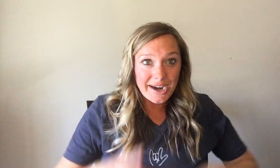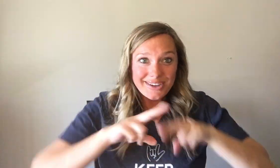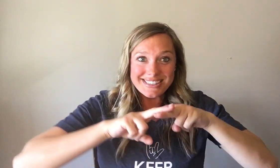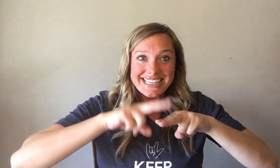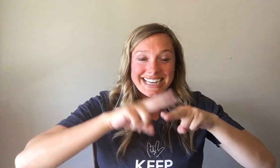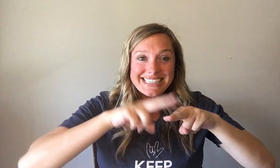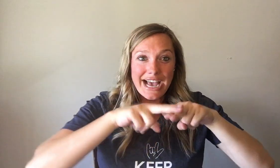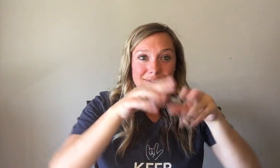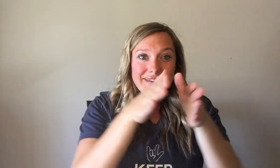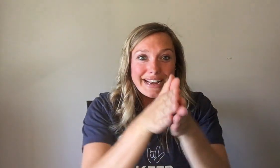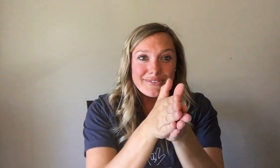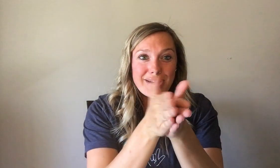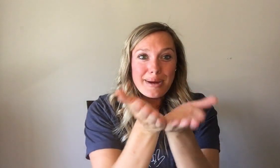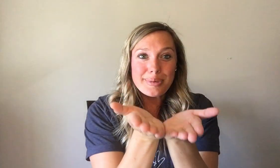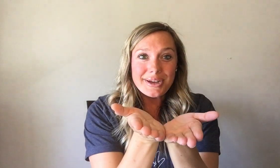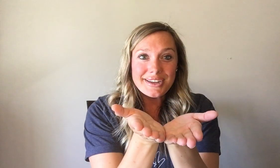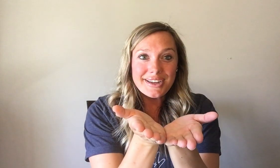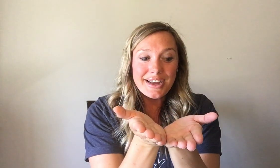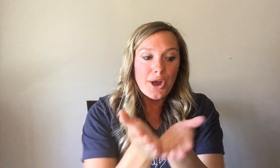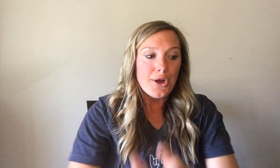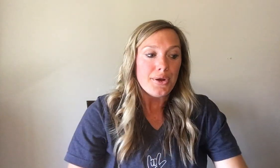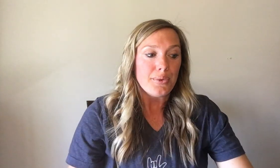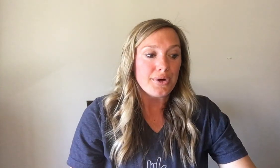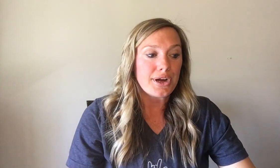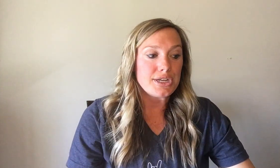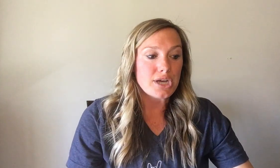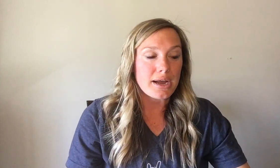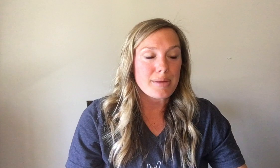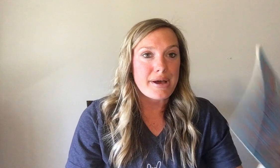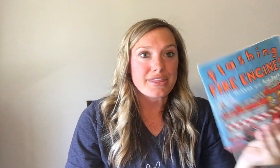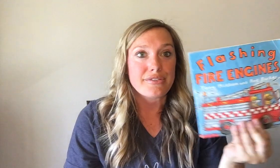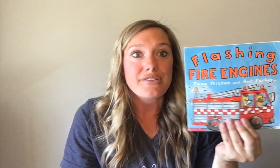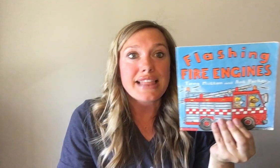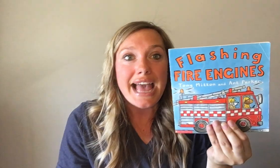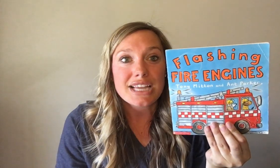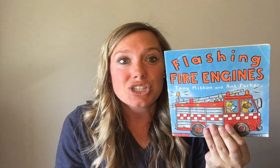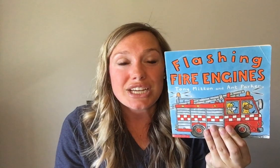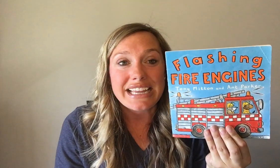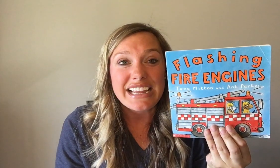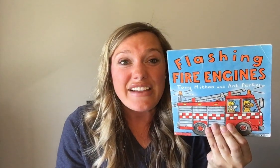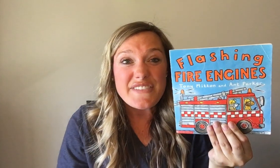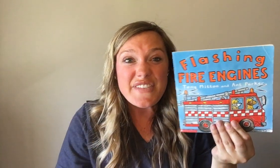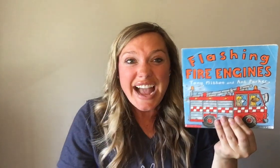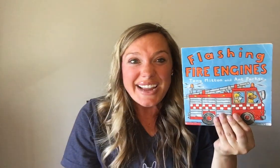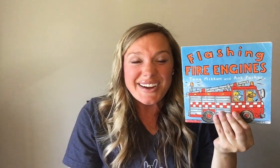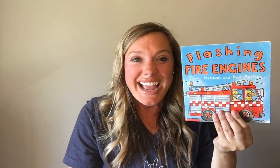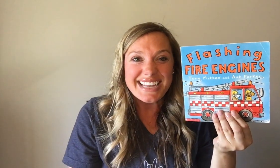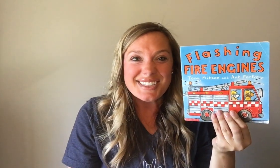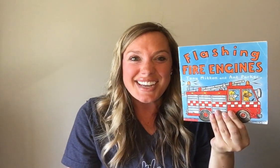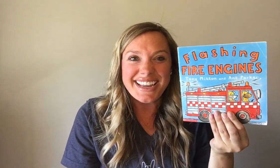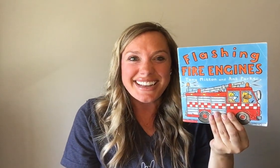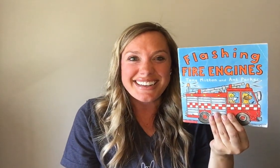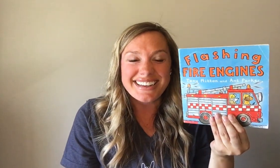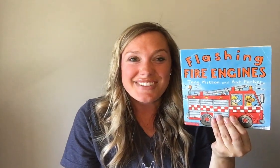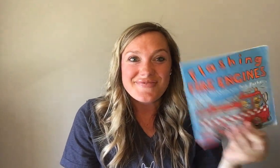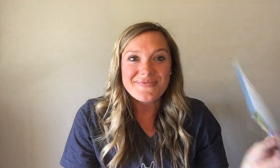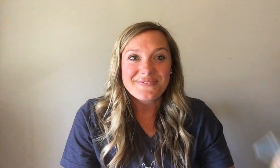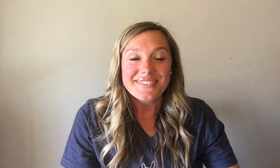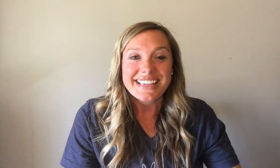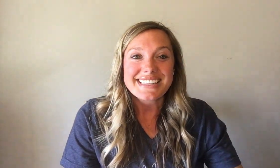you sitting down ready for our book? We're going to talk about the flashing fire engine. Let's